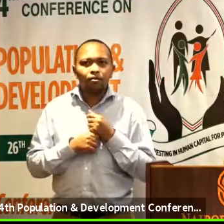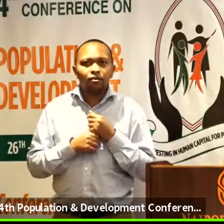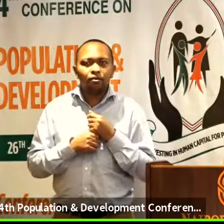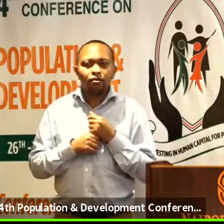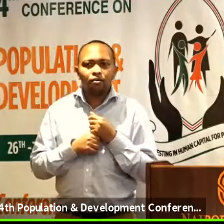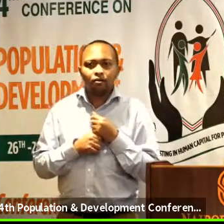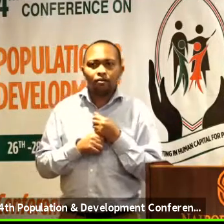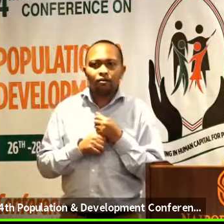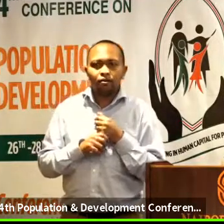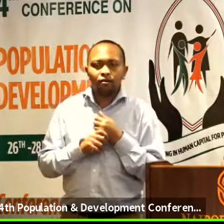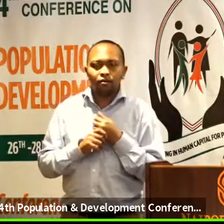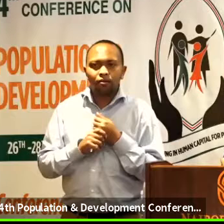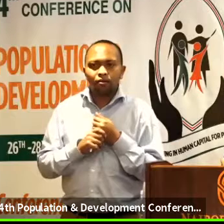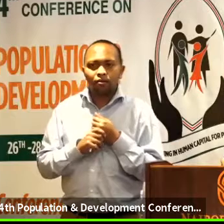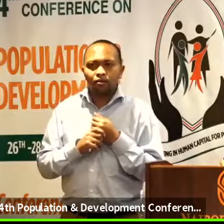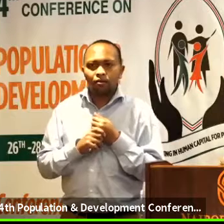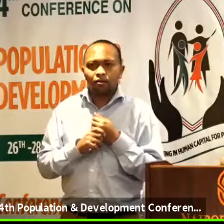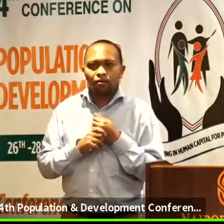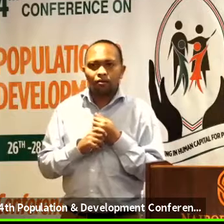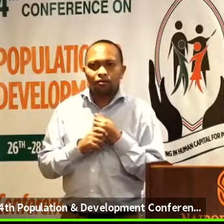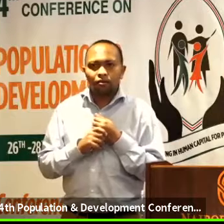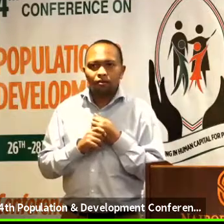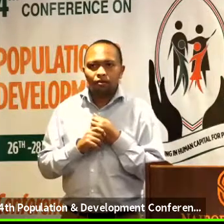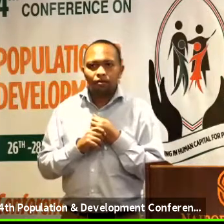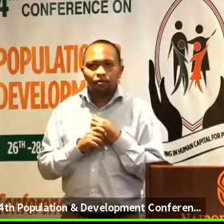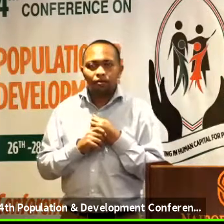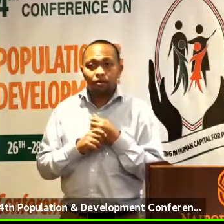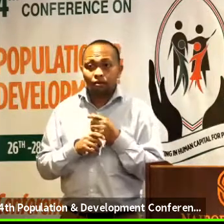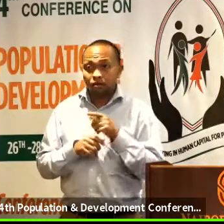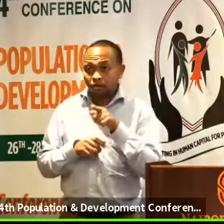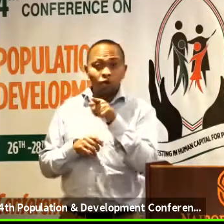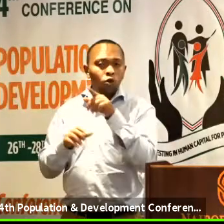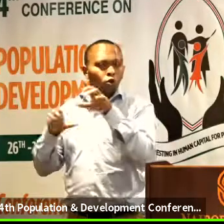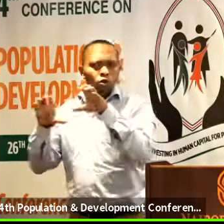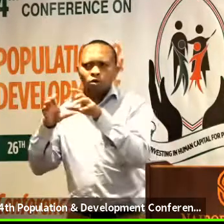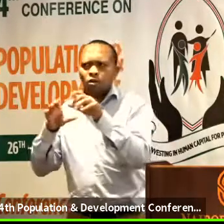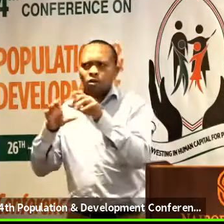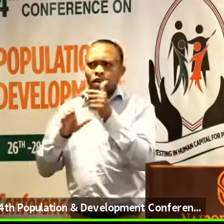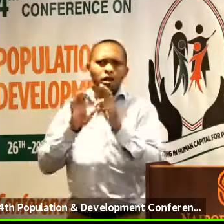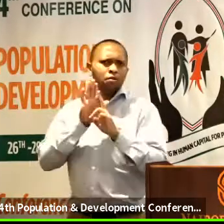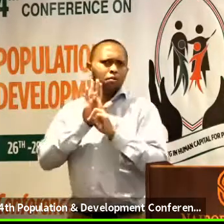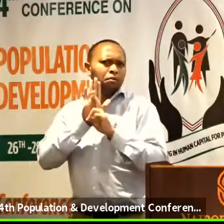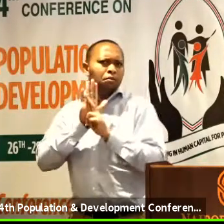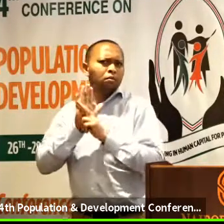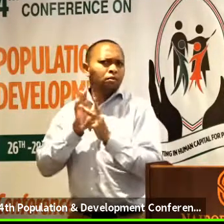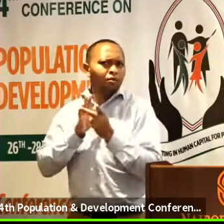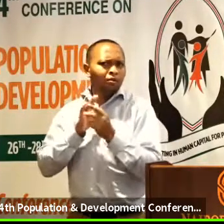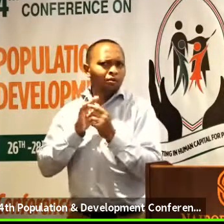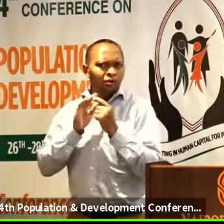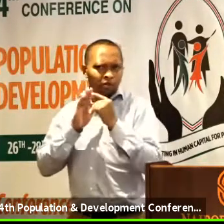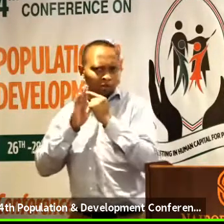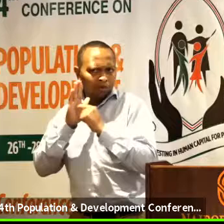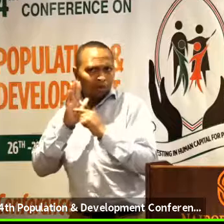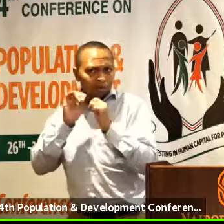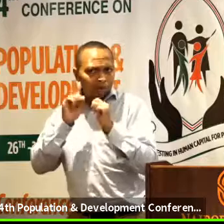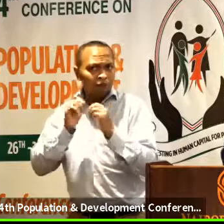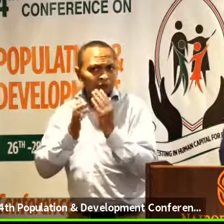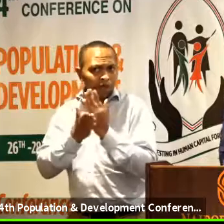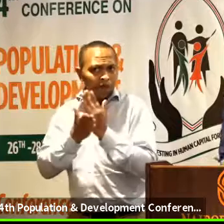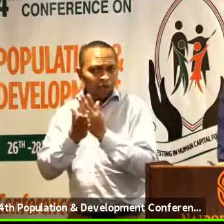Dr. Lange, any presenter from that session or any panelist